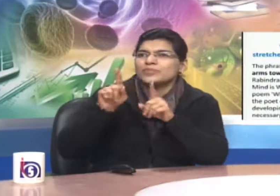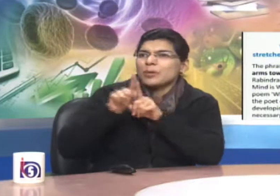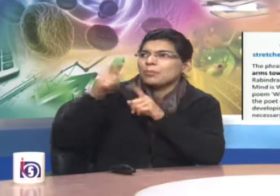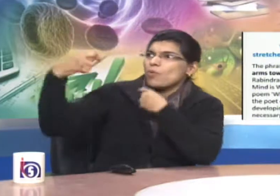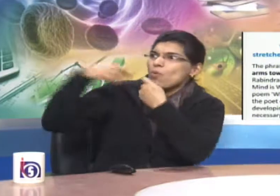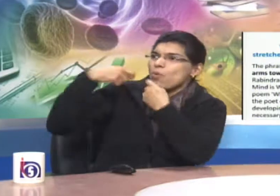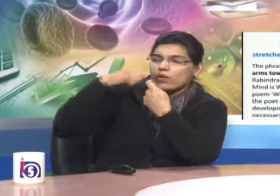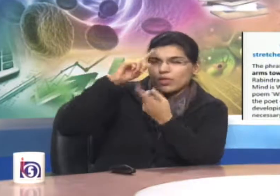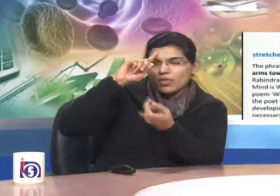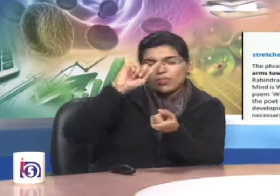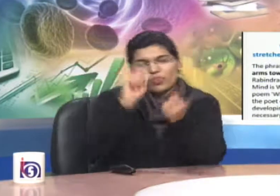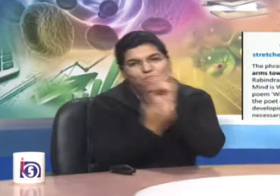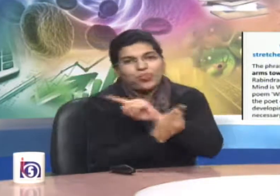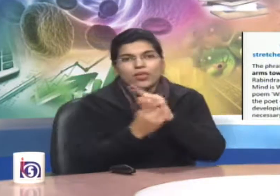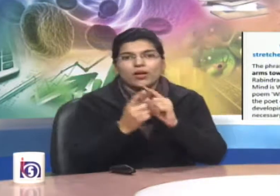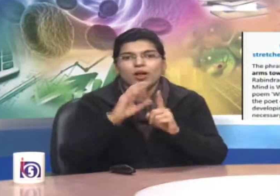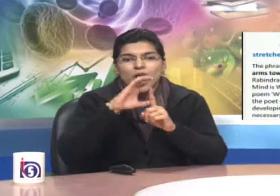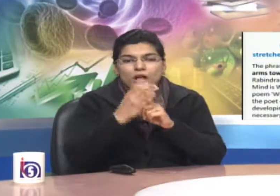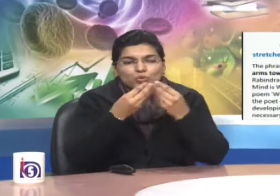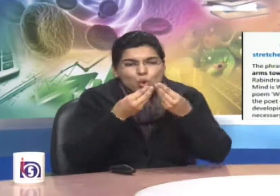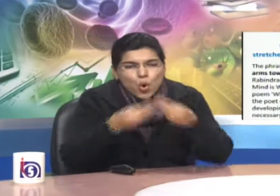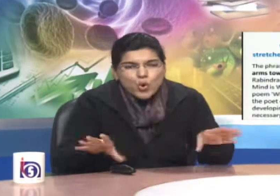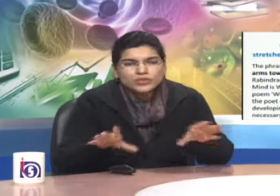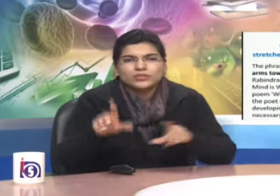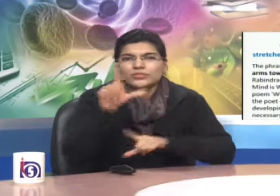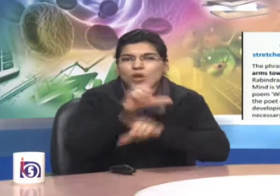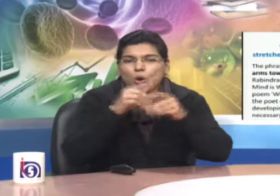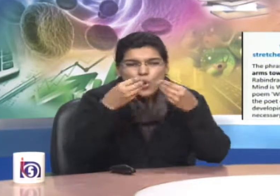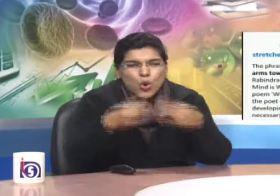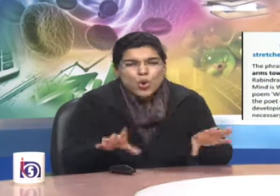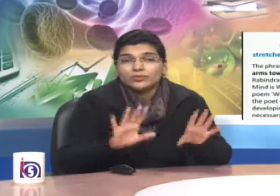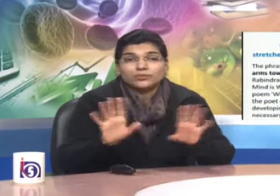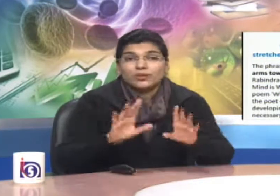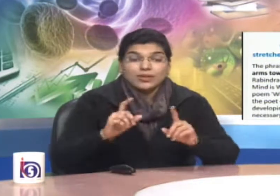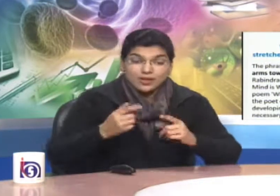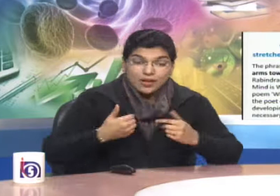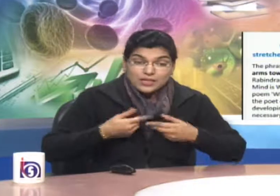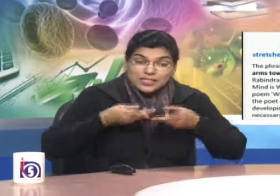necessary for the progress of nation.